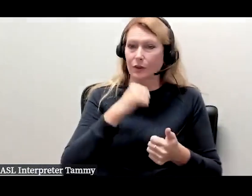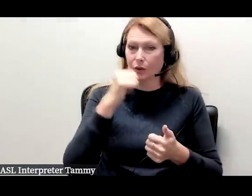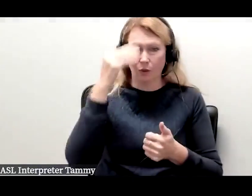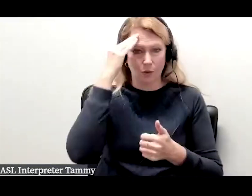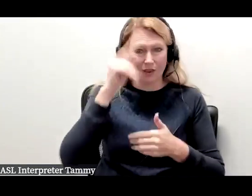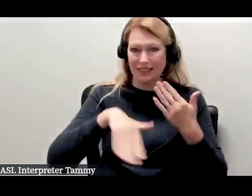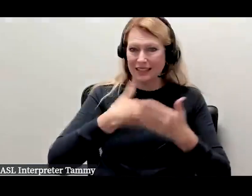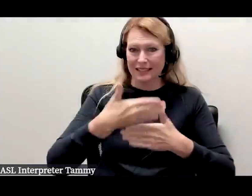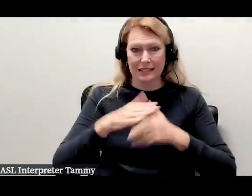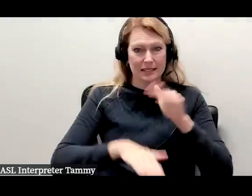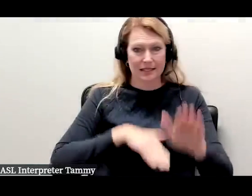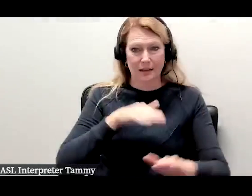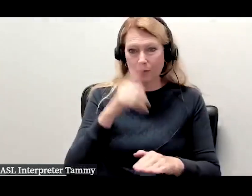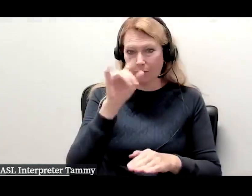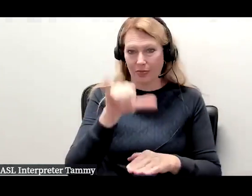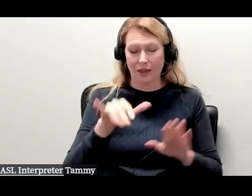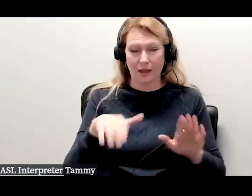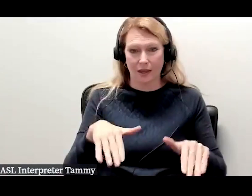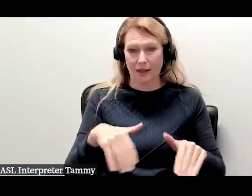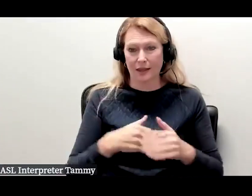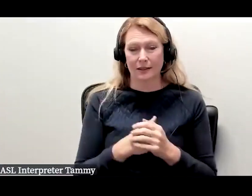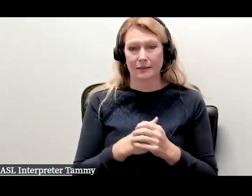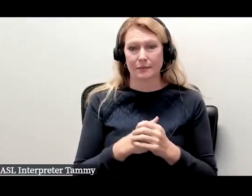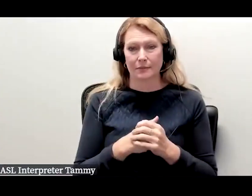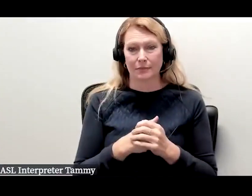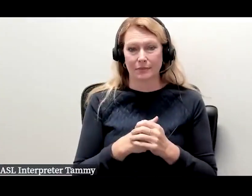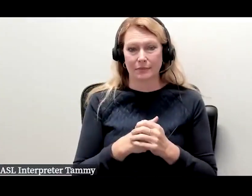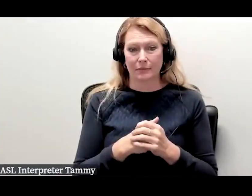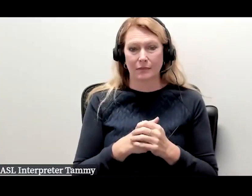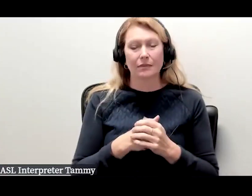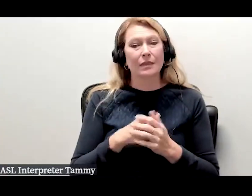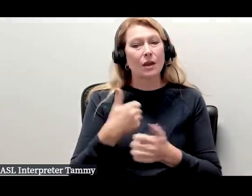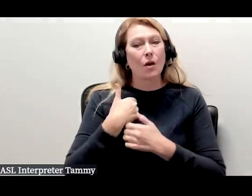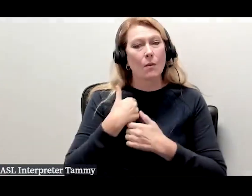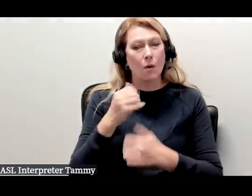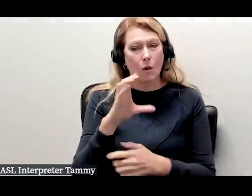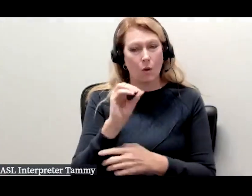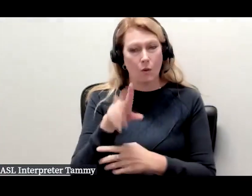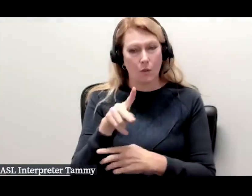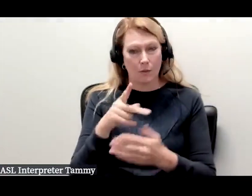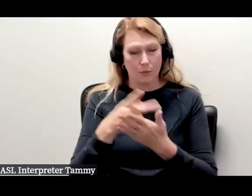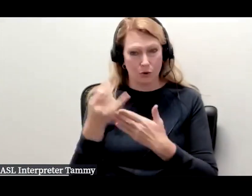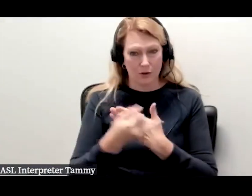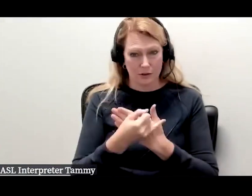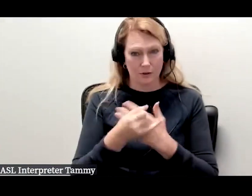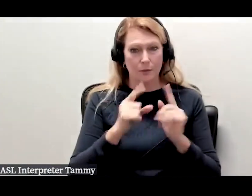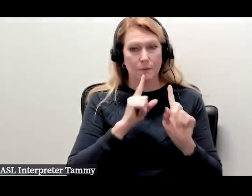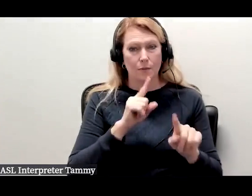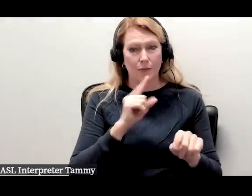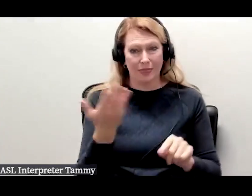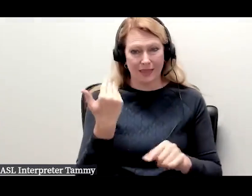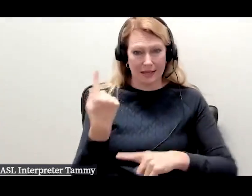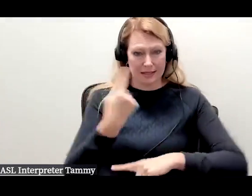yet. Okay. And then my last question would be the Army Corps project, reported the other day, it's